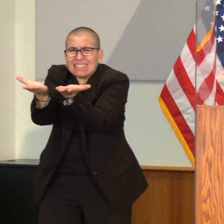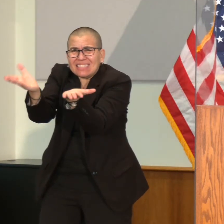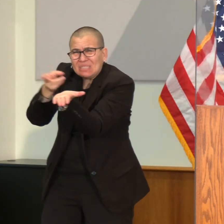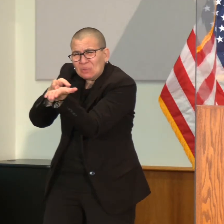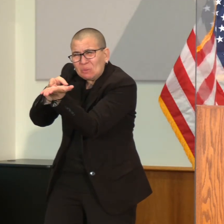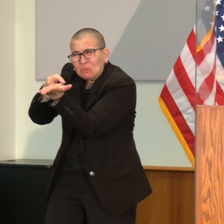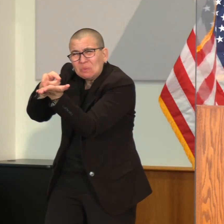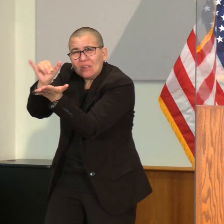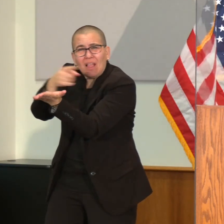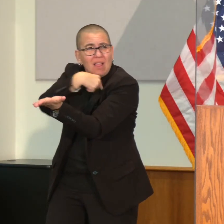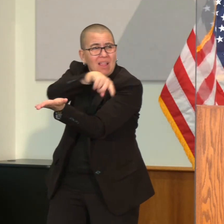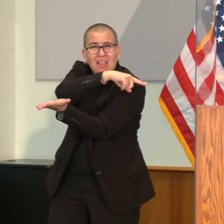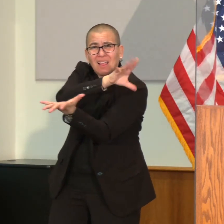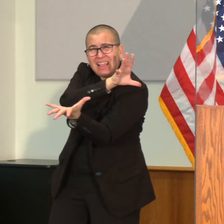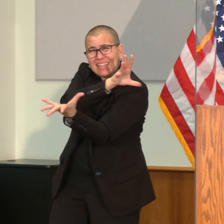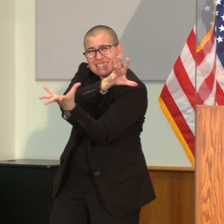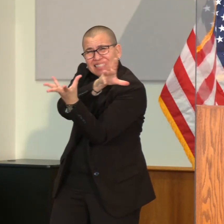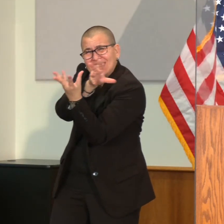May 25th.